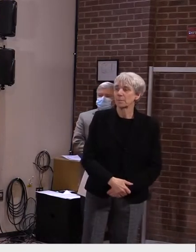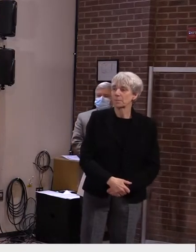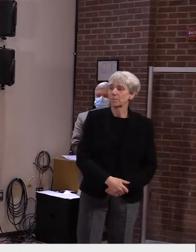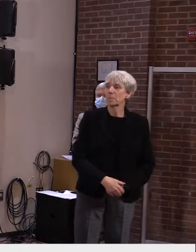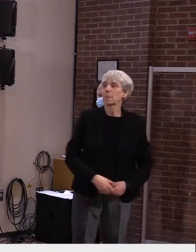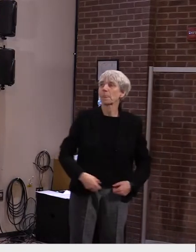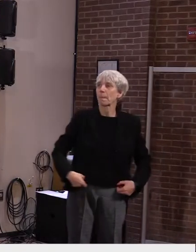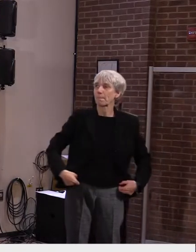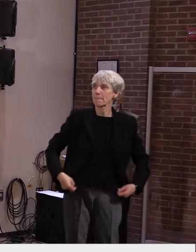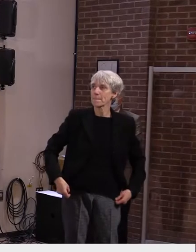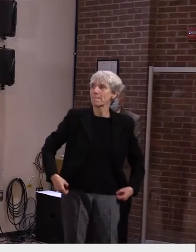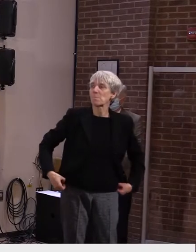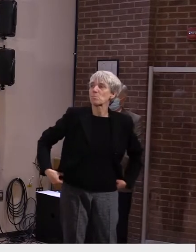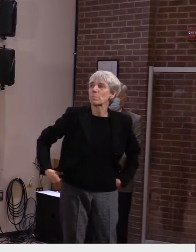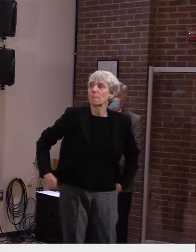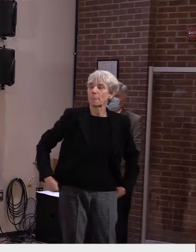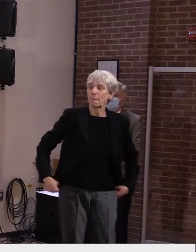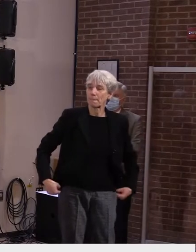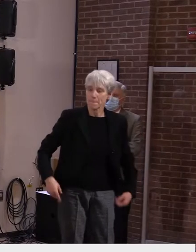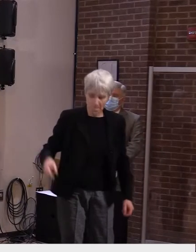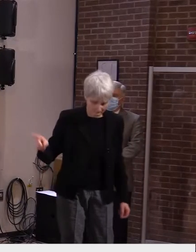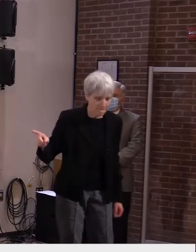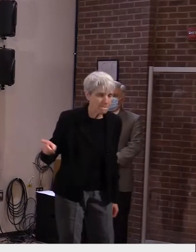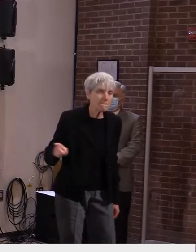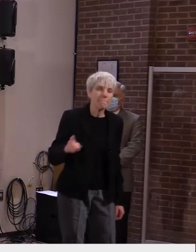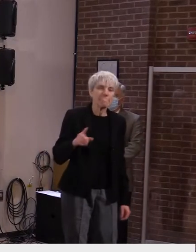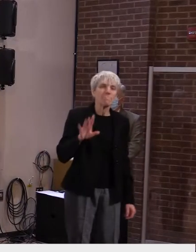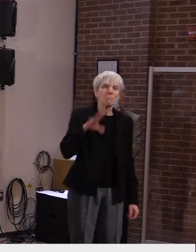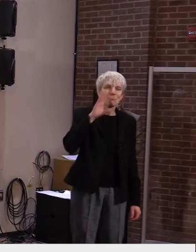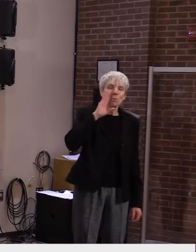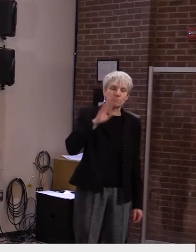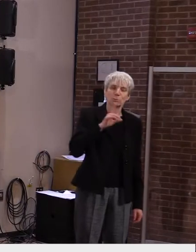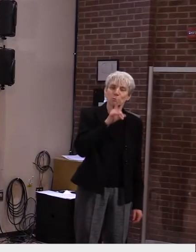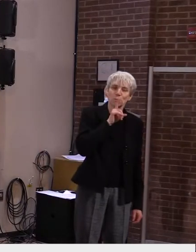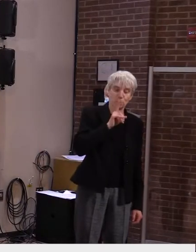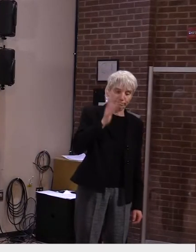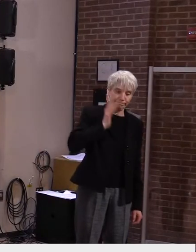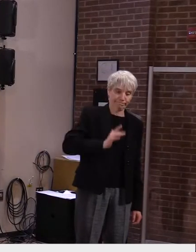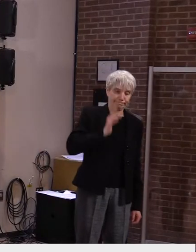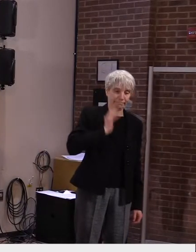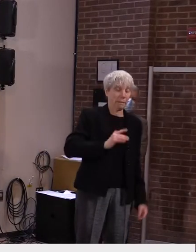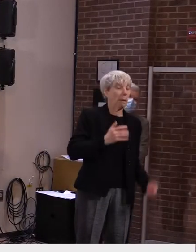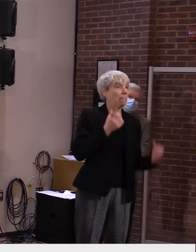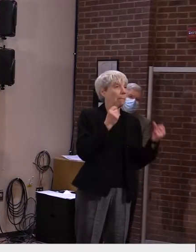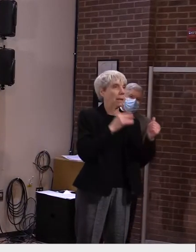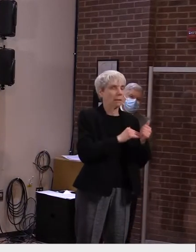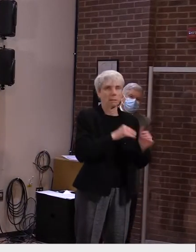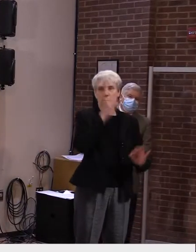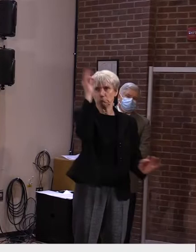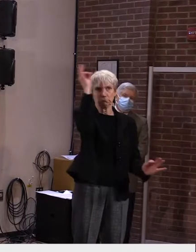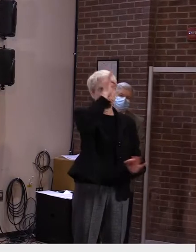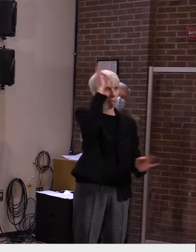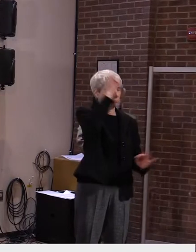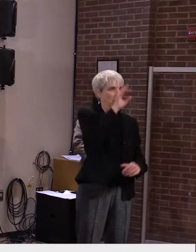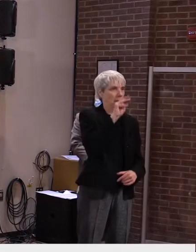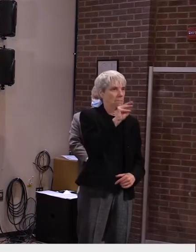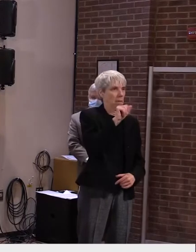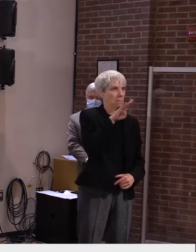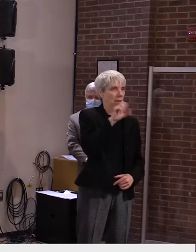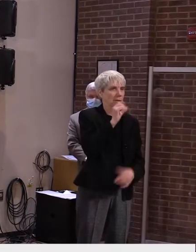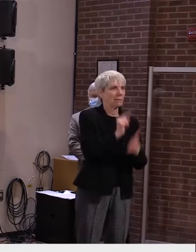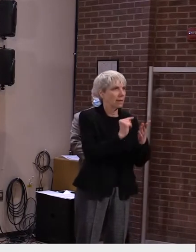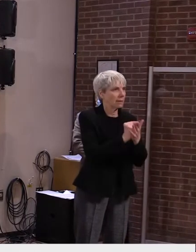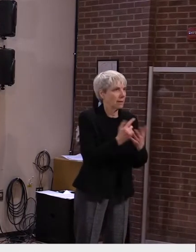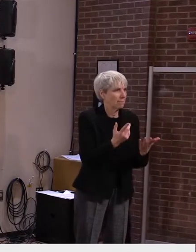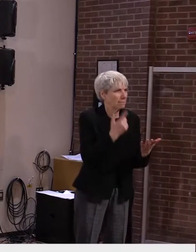I will admit, very early in the pandemic, there was a lot of unfamiliarity with the treatment, and not all doctors were